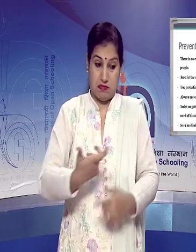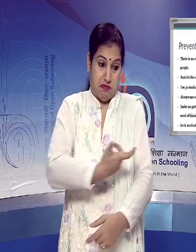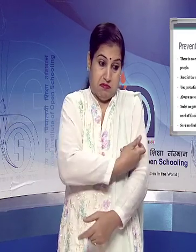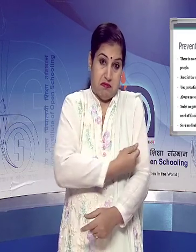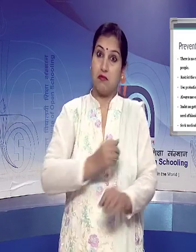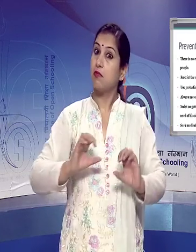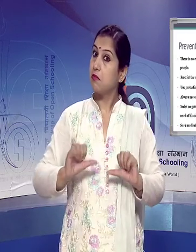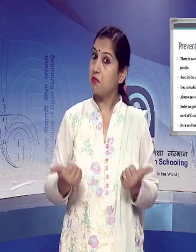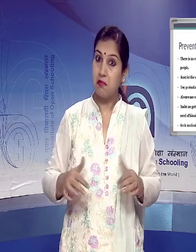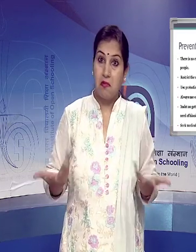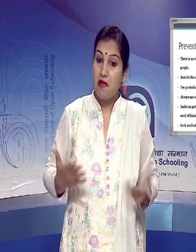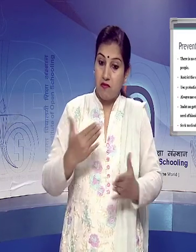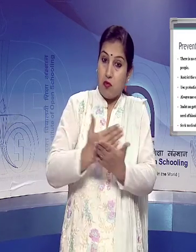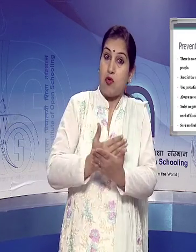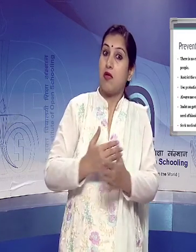protect people.